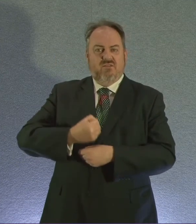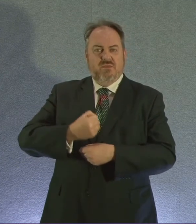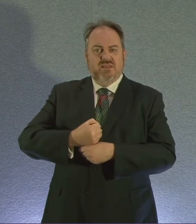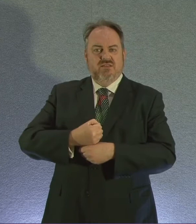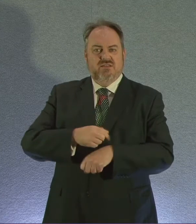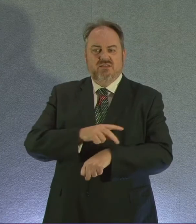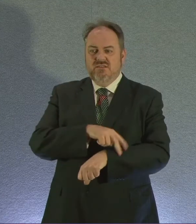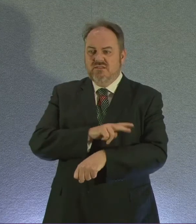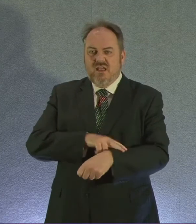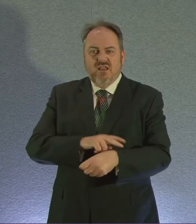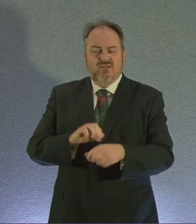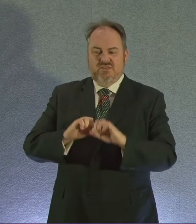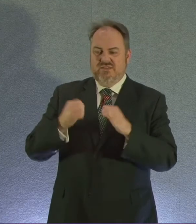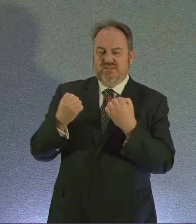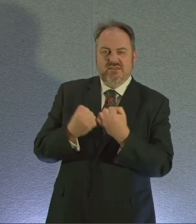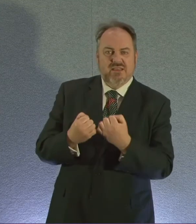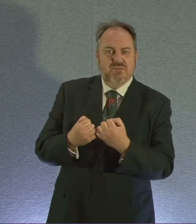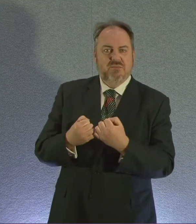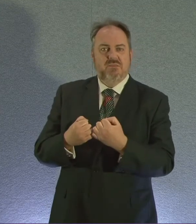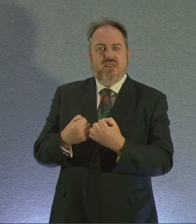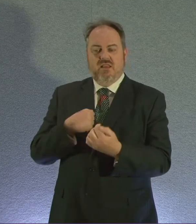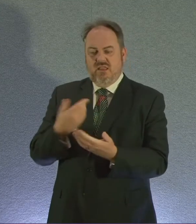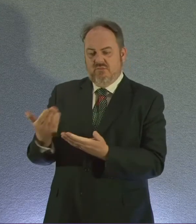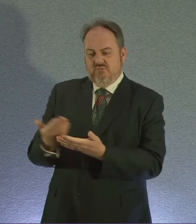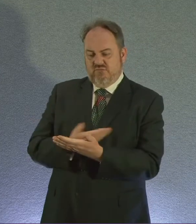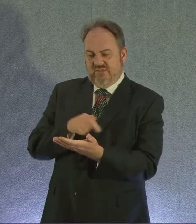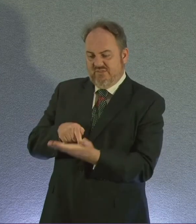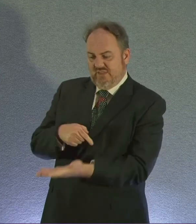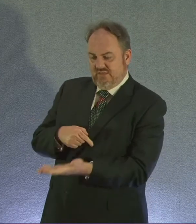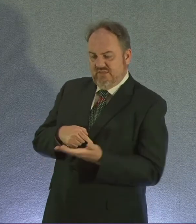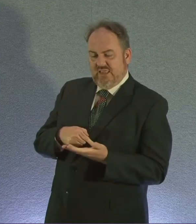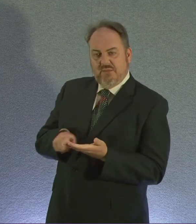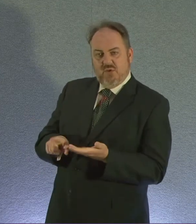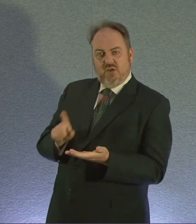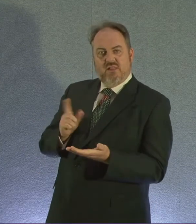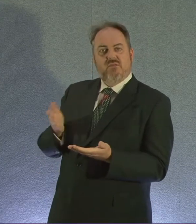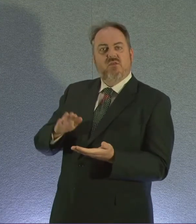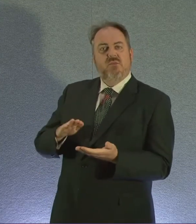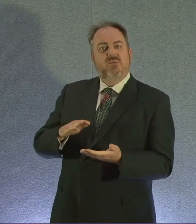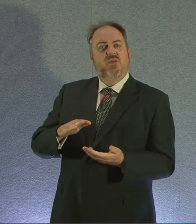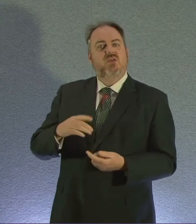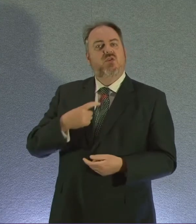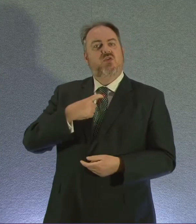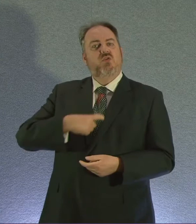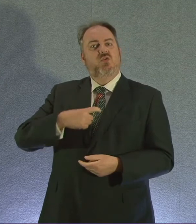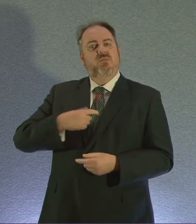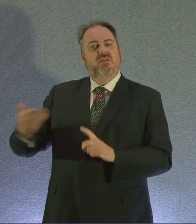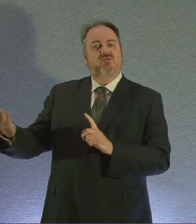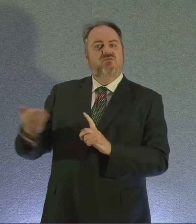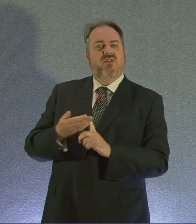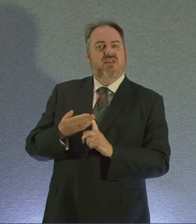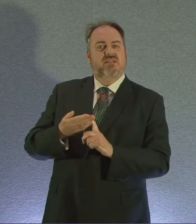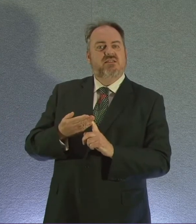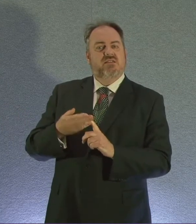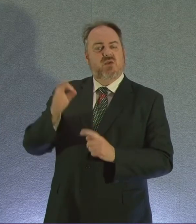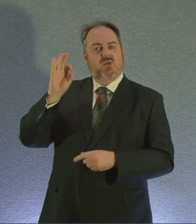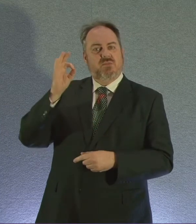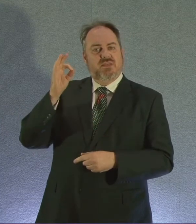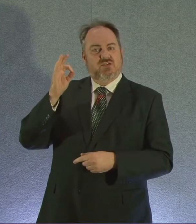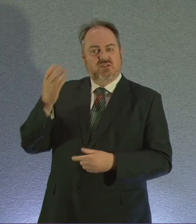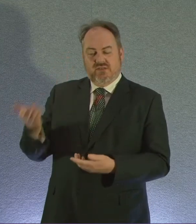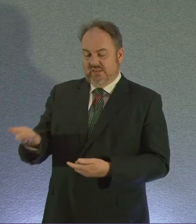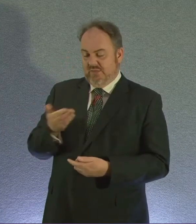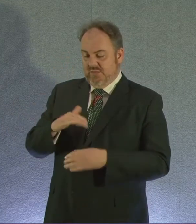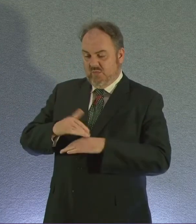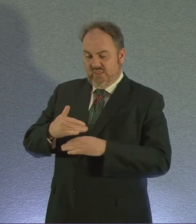staff and everyone for their briefings. And one of the briefings that came in very early was from the Scottish Human Rights Commission. Indeed, it came in blind. It was in advance of this legislation. And